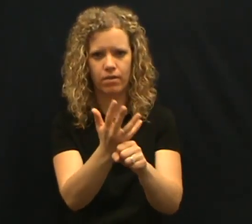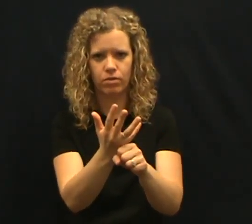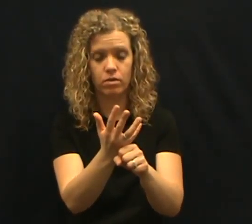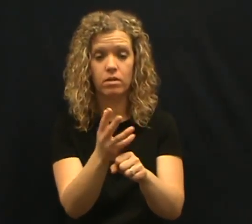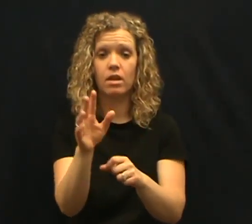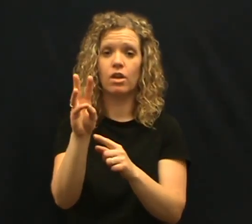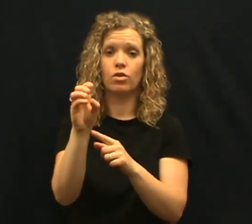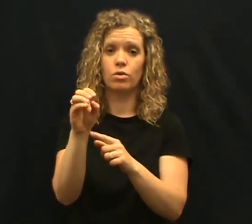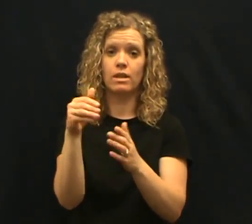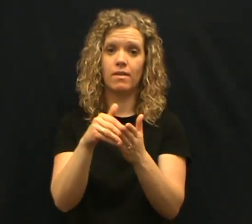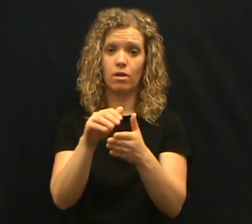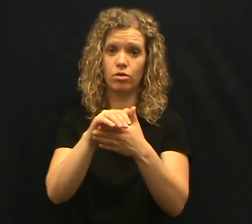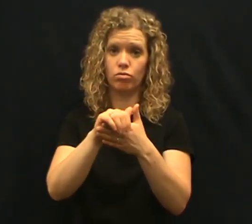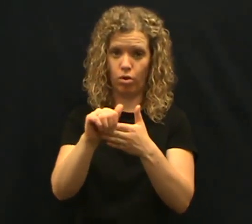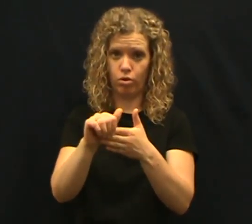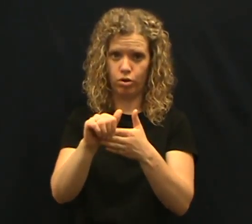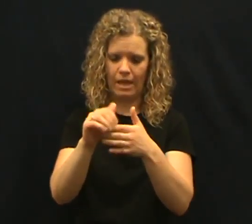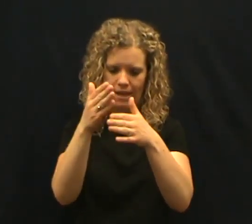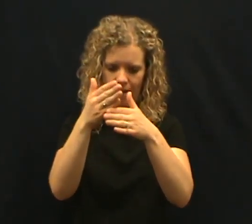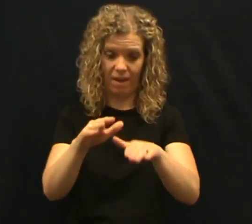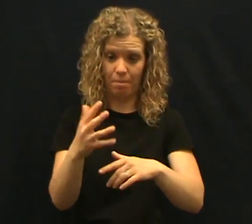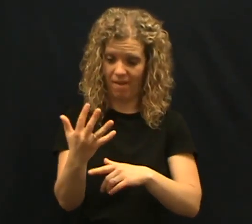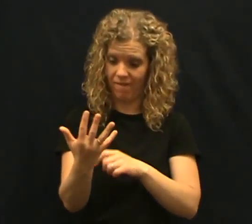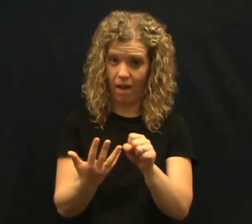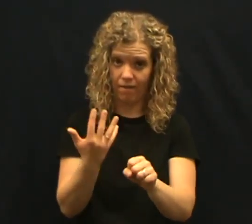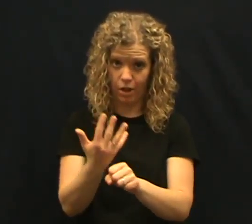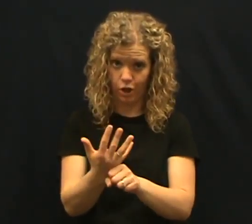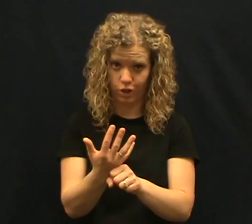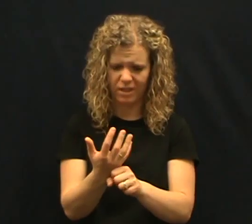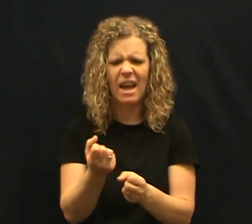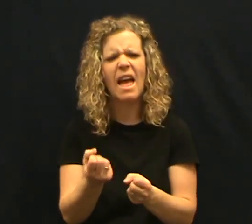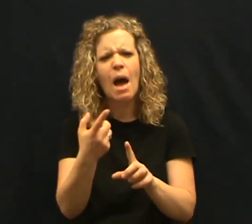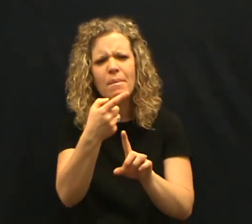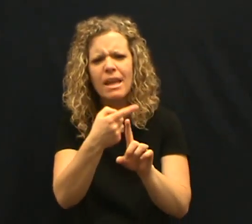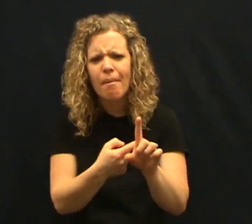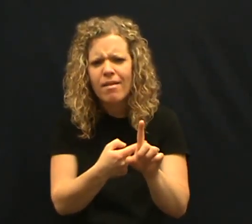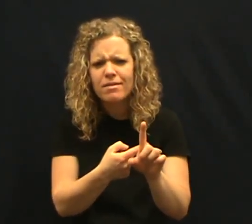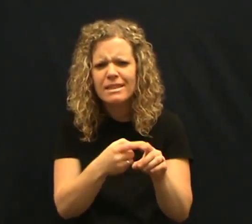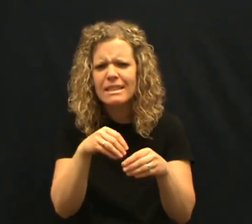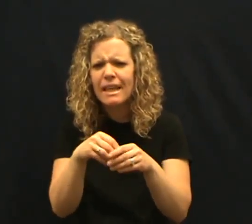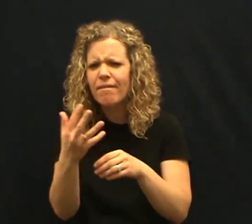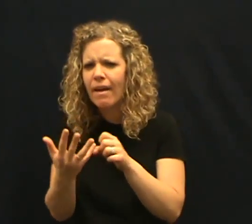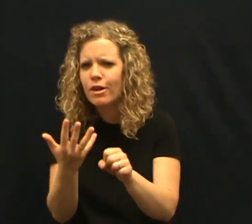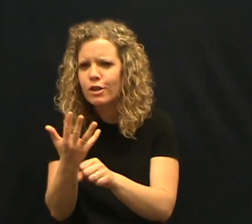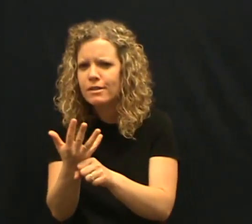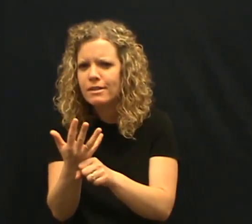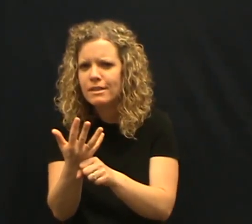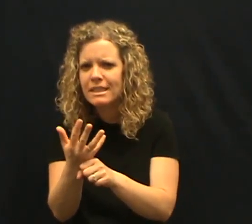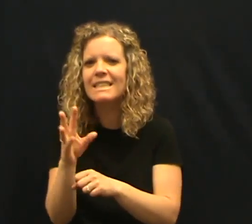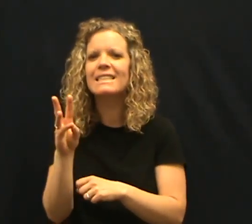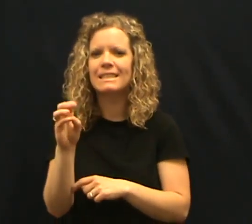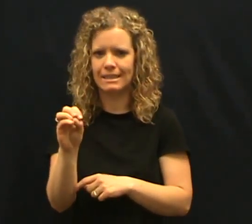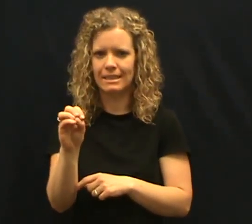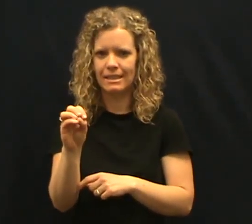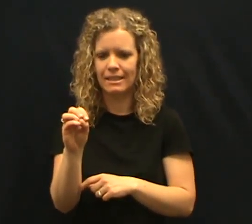and divide it by 5 years, how many months in 5 years? There are 60 months in 5 years. So that comes out to depreciation